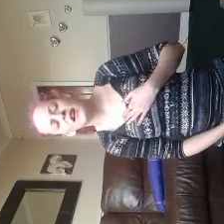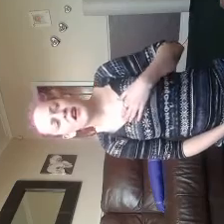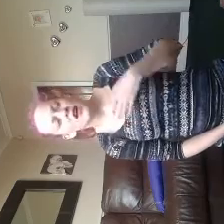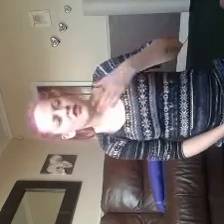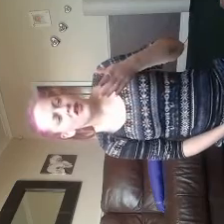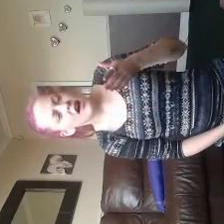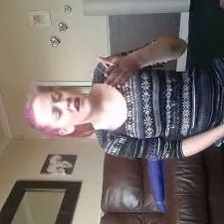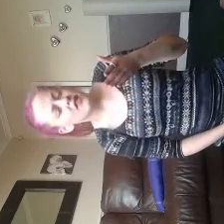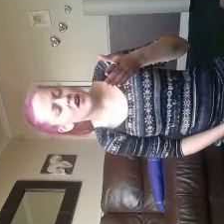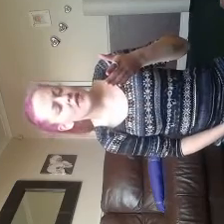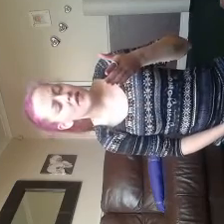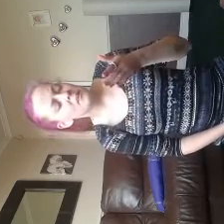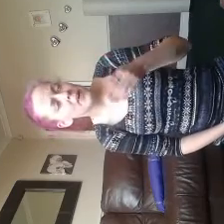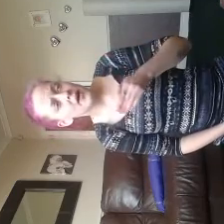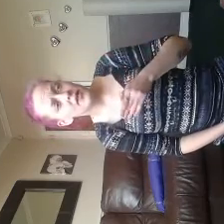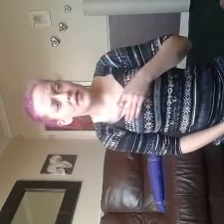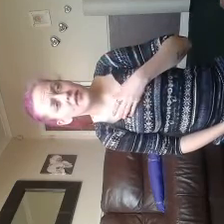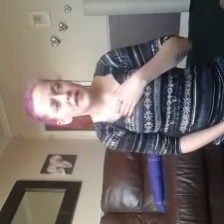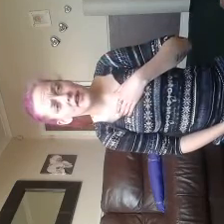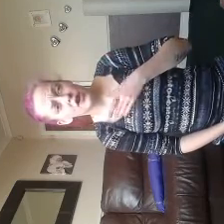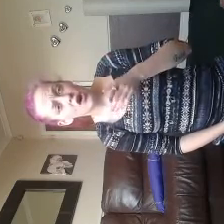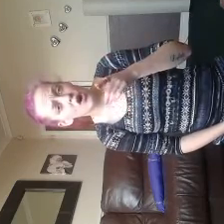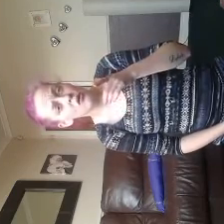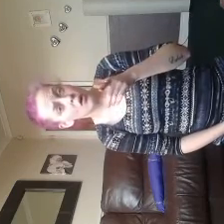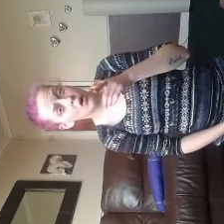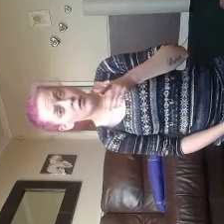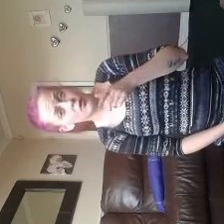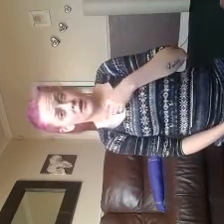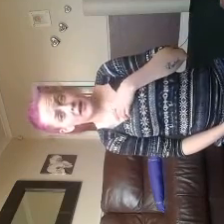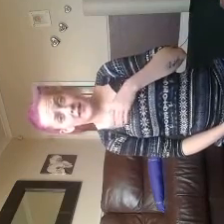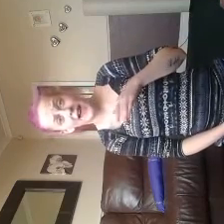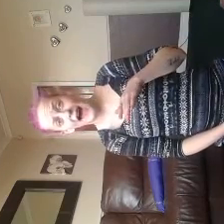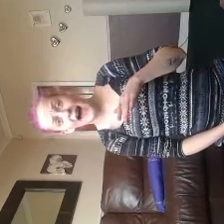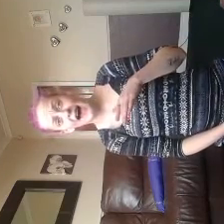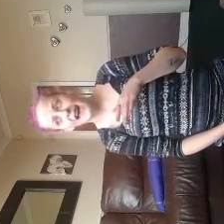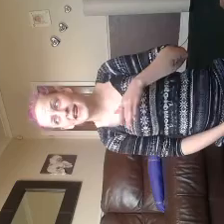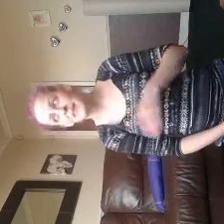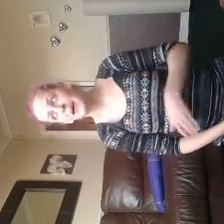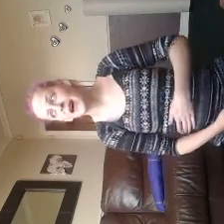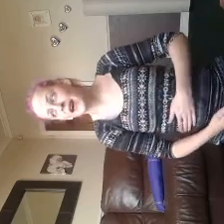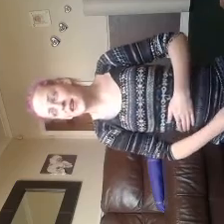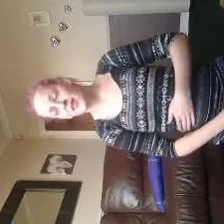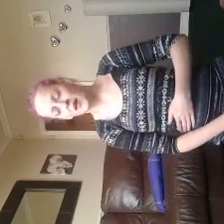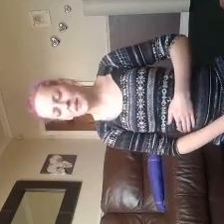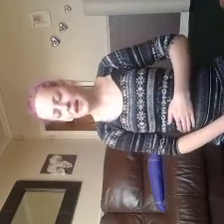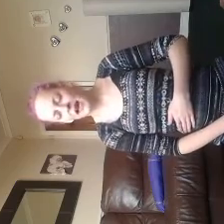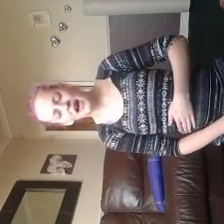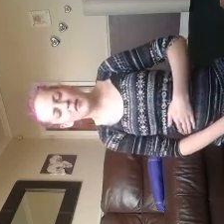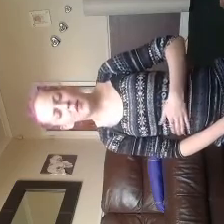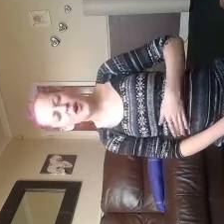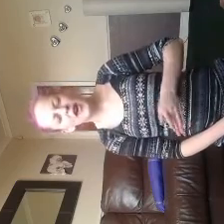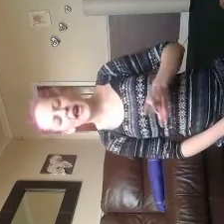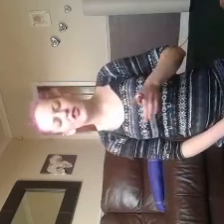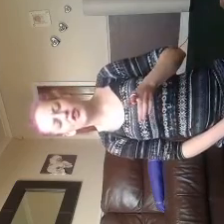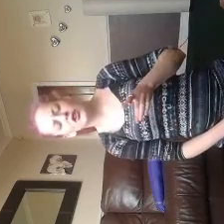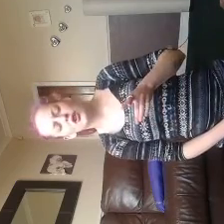read. Try to solve the puzzles in your own sweet time. Some may have more cash than